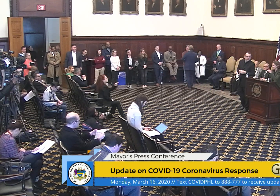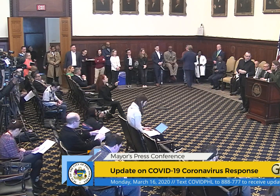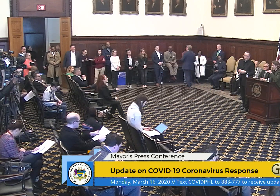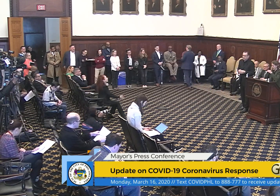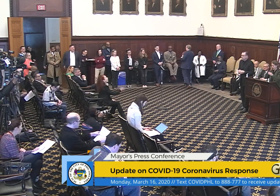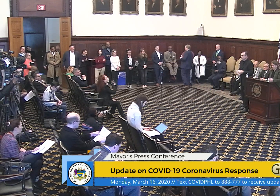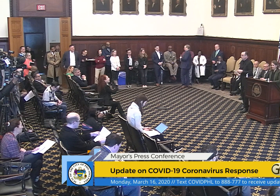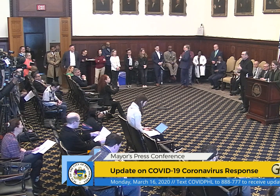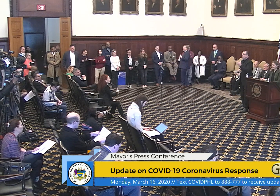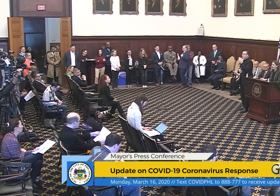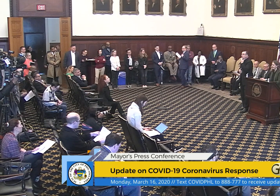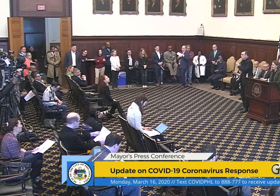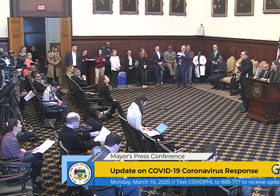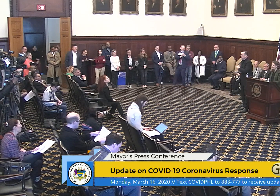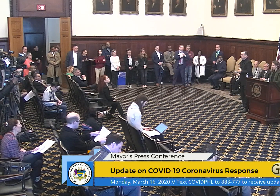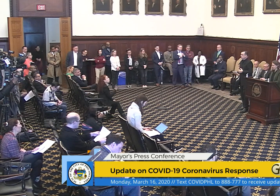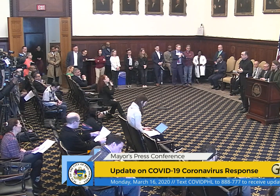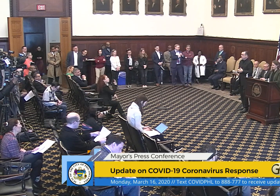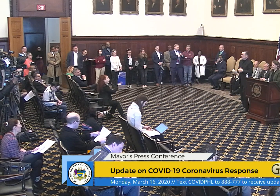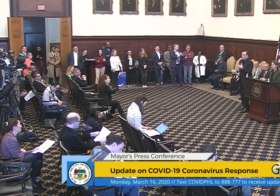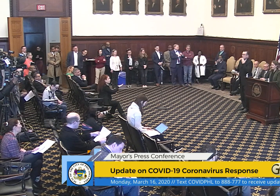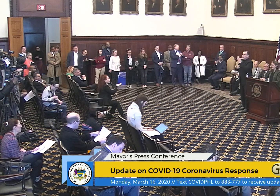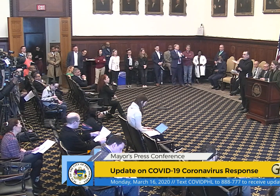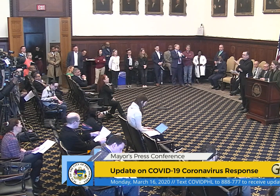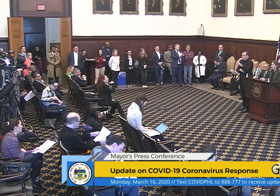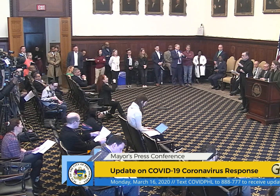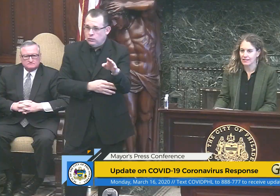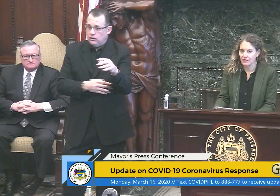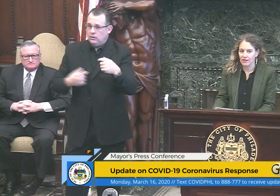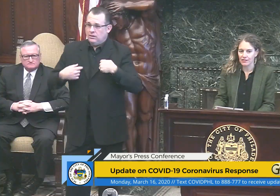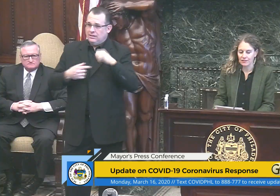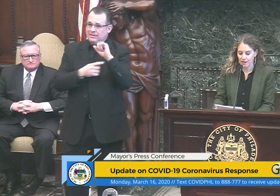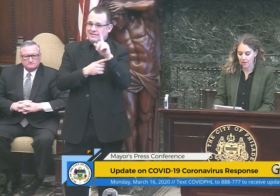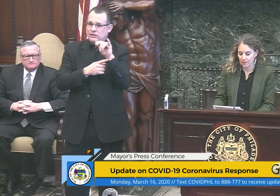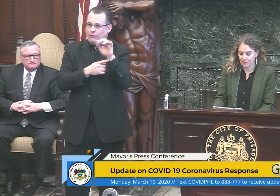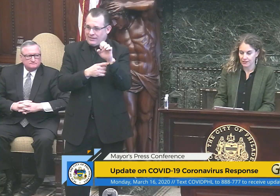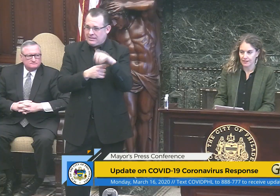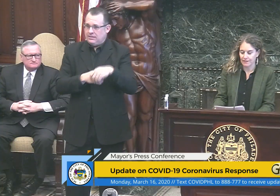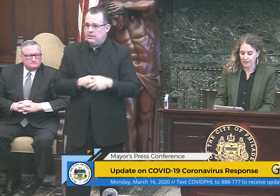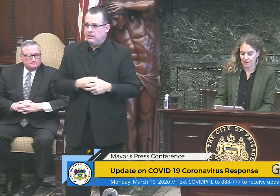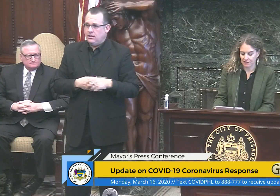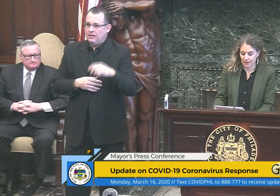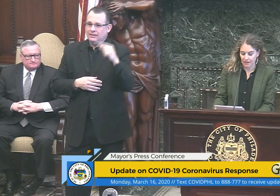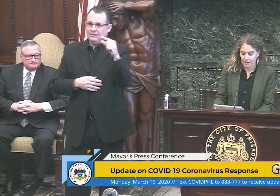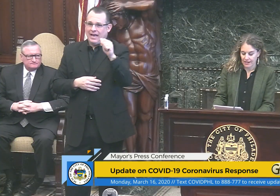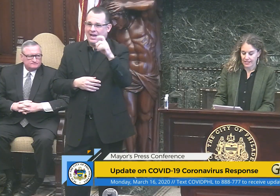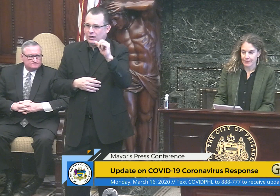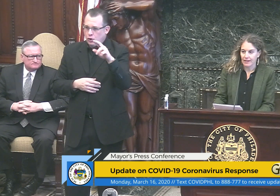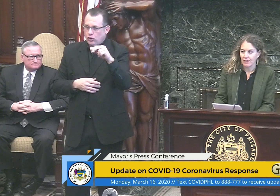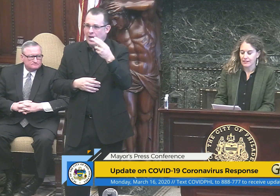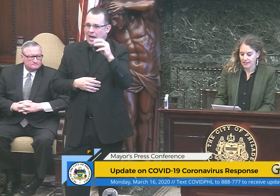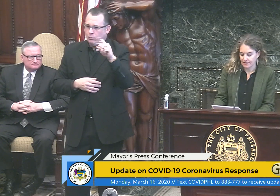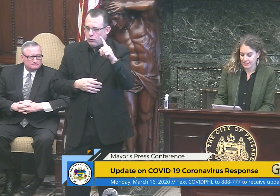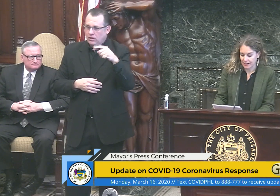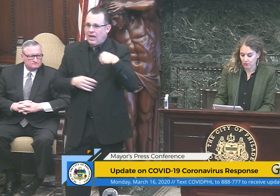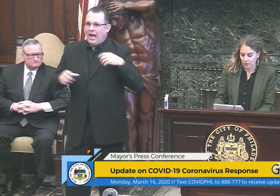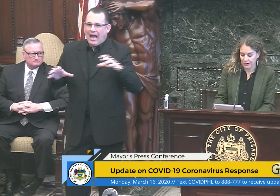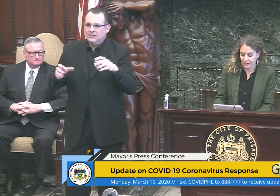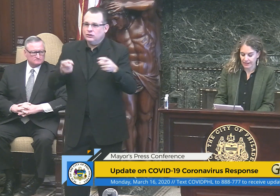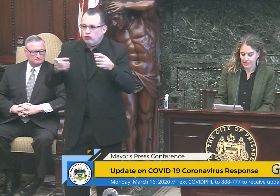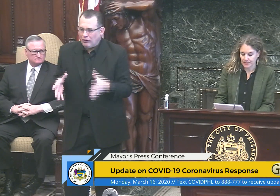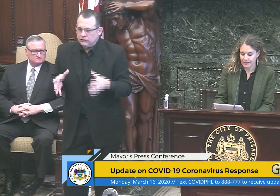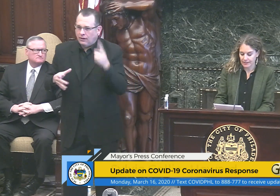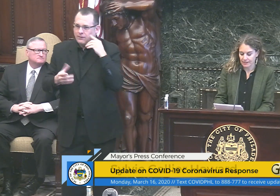Thank you, Brian. Good afternoon. I'm Sylvia Galley Howard, Acting Director of Commerce for the City of Philadelphia. As my colleagues have said,